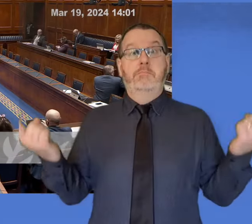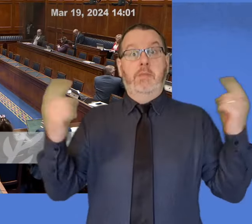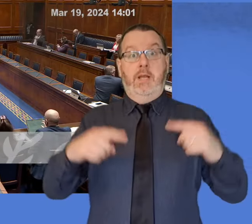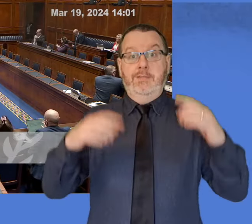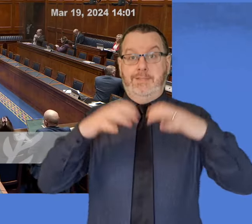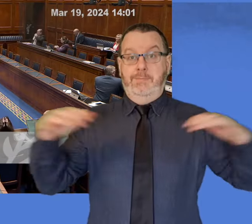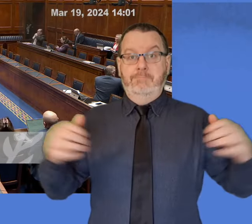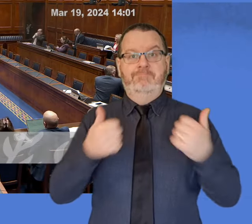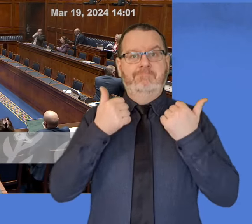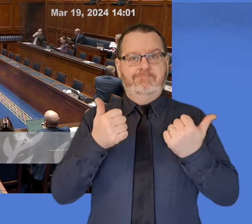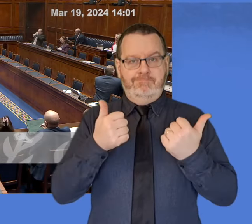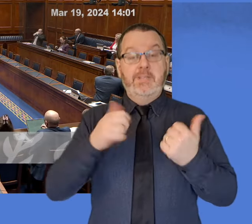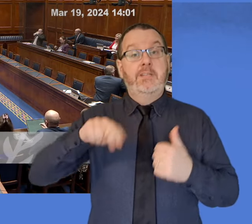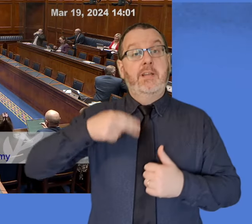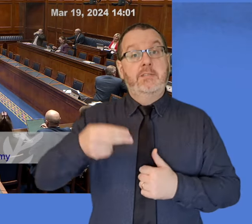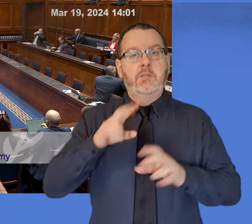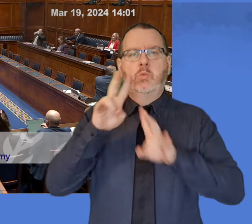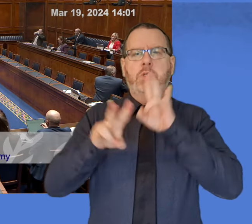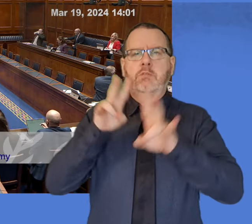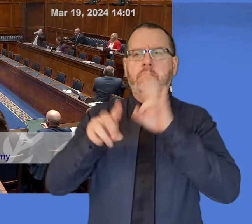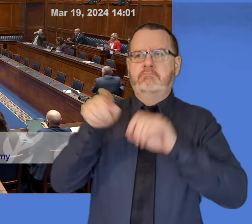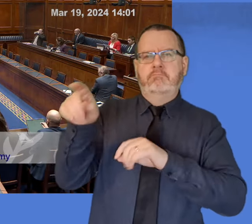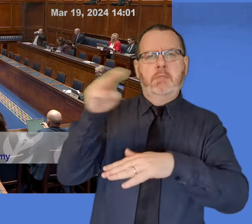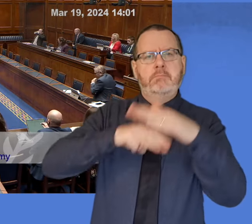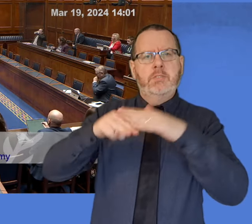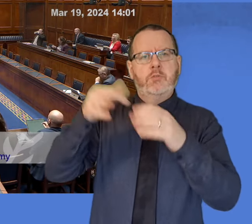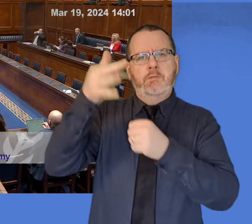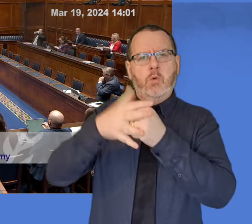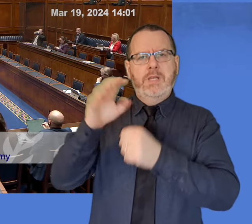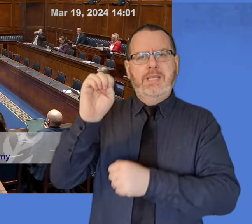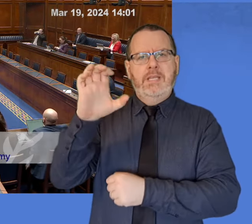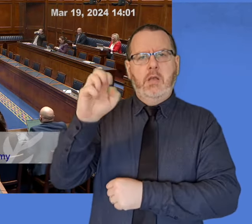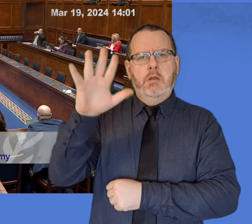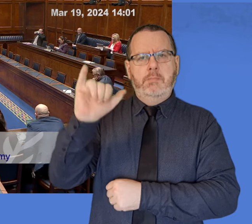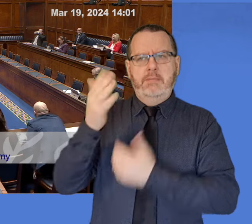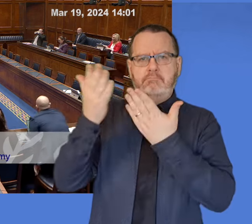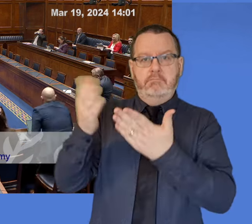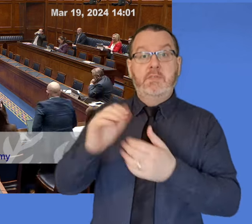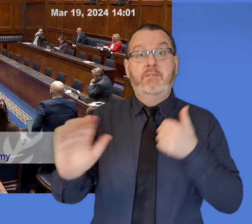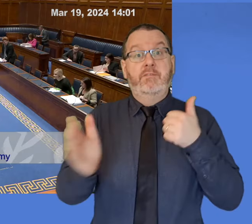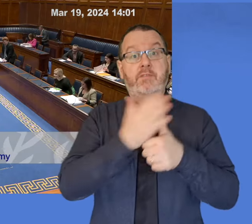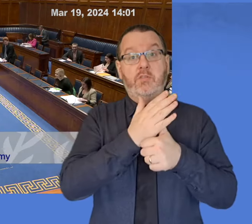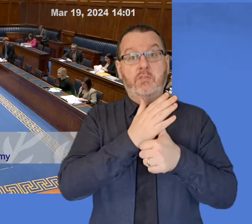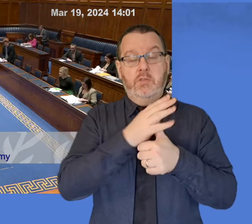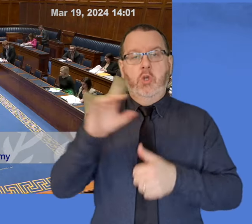As the sitting is resumed, it's time for questions to the Minister for the Economy. I call David Honeyford.